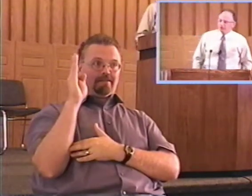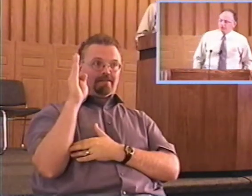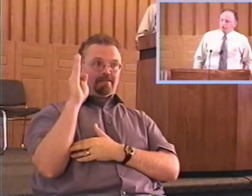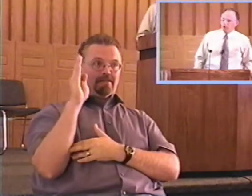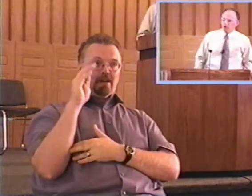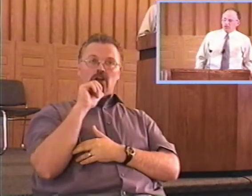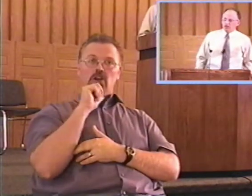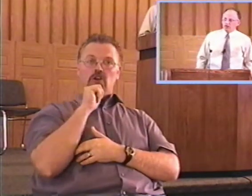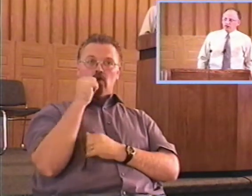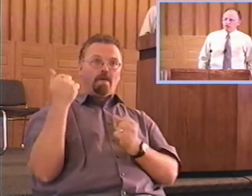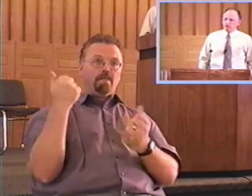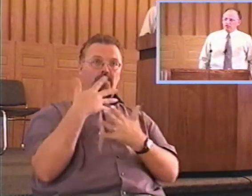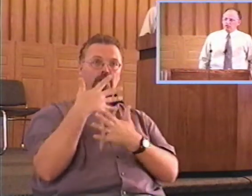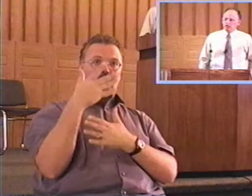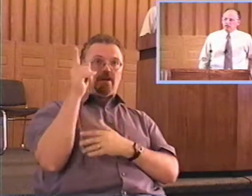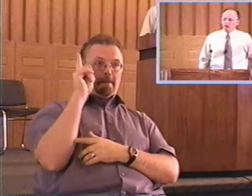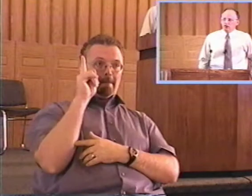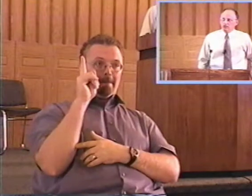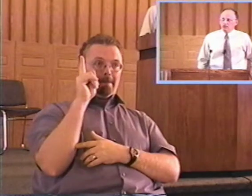You don't fear God.